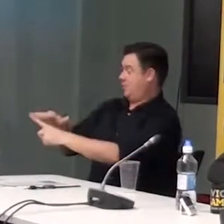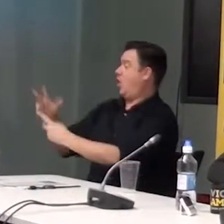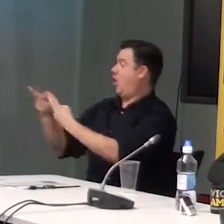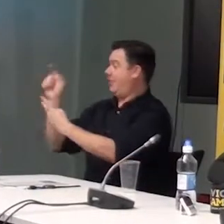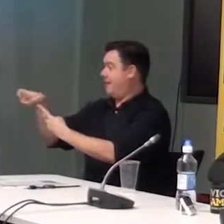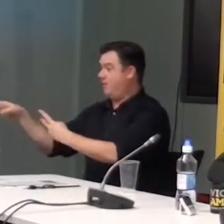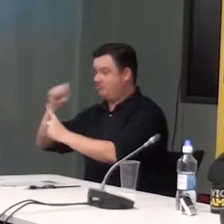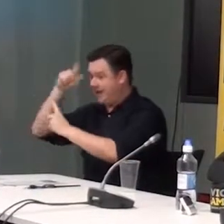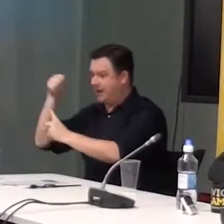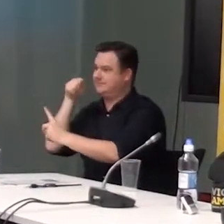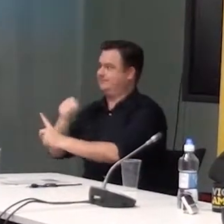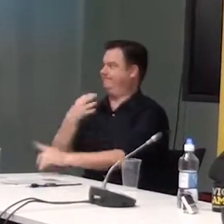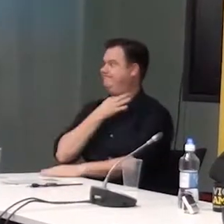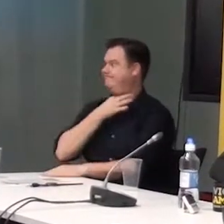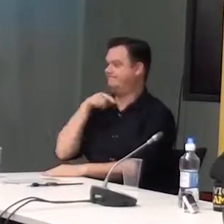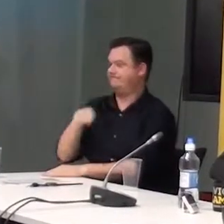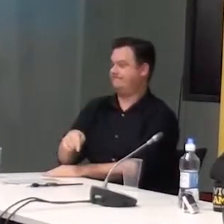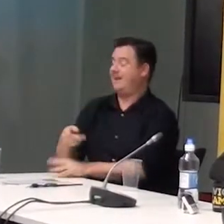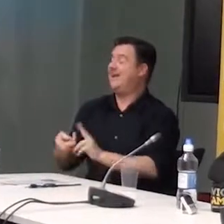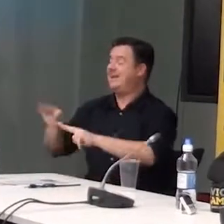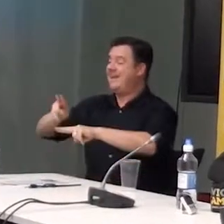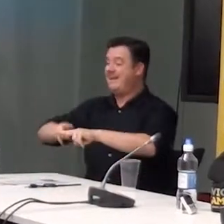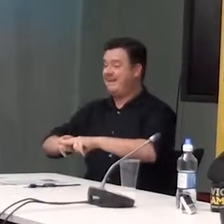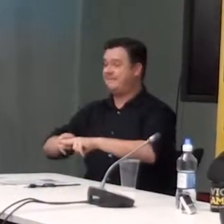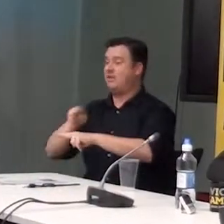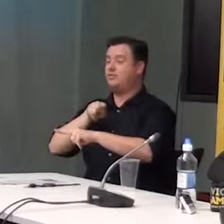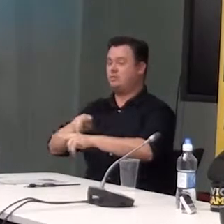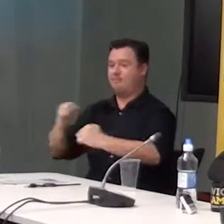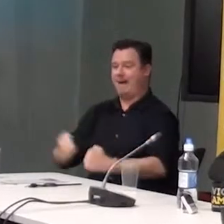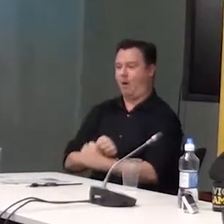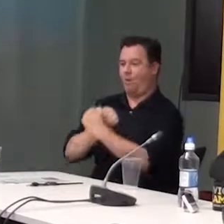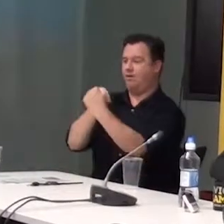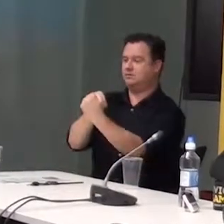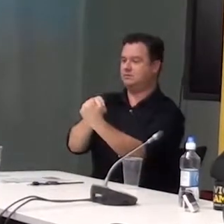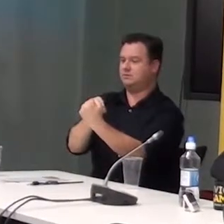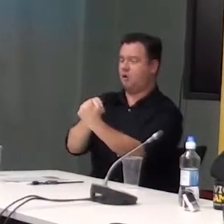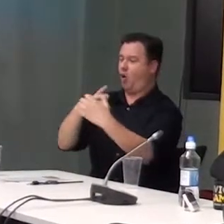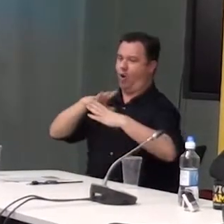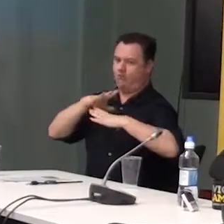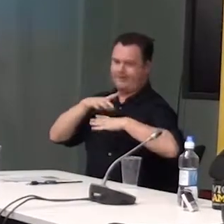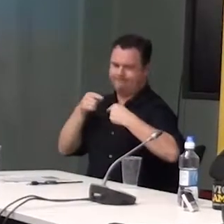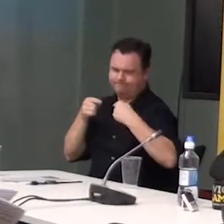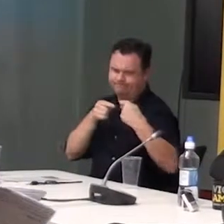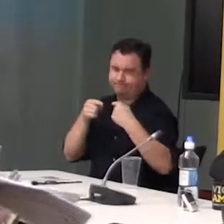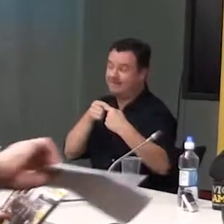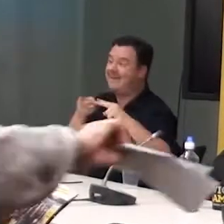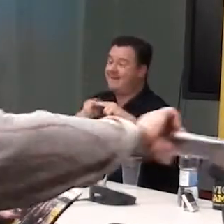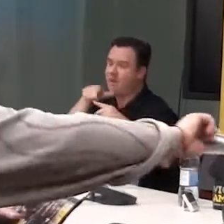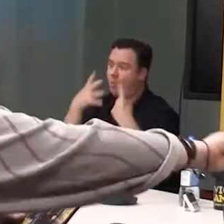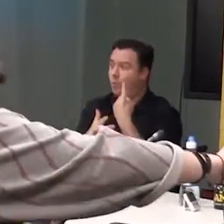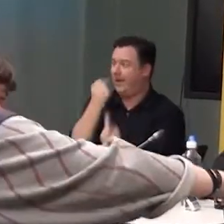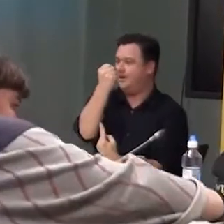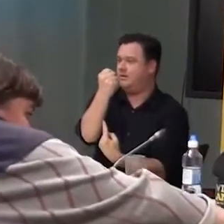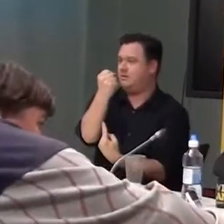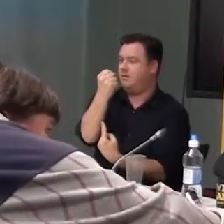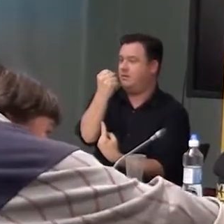what is at stake. And if those forces which are already arguing about this win, then we will